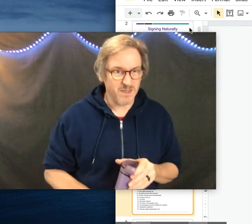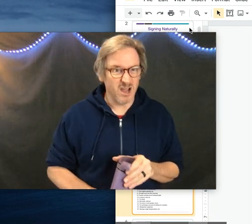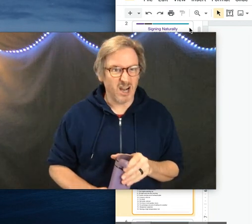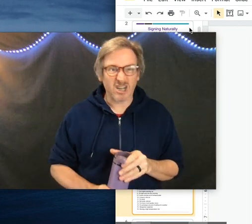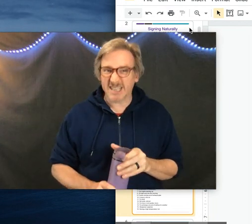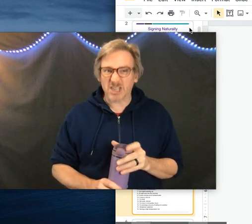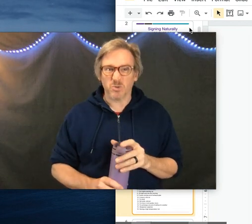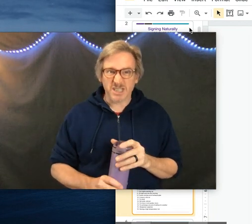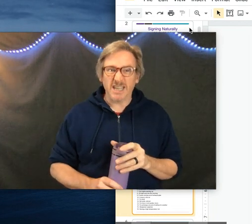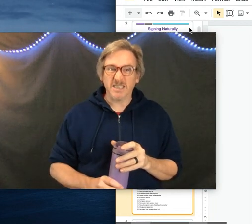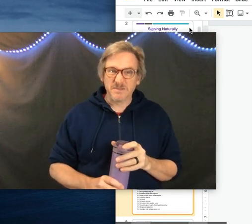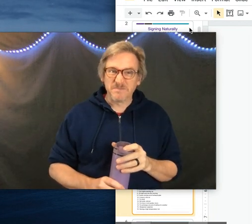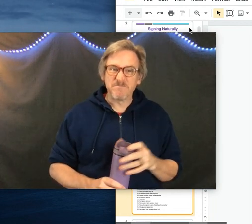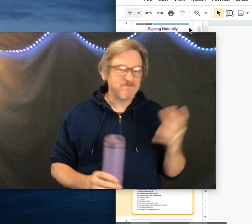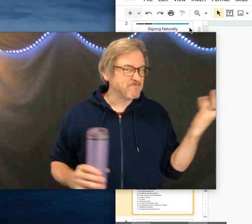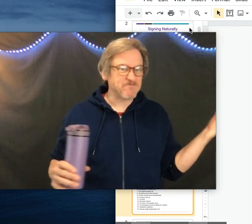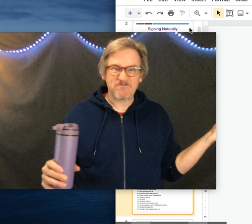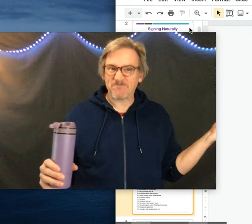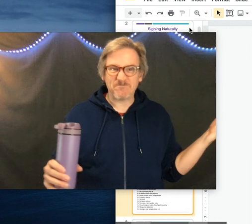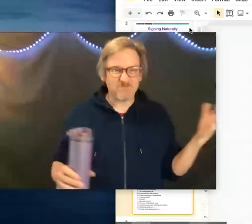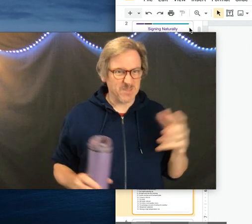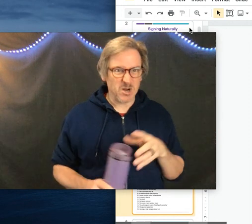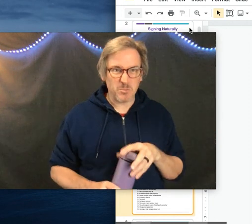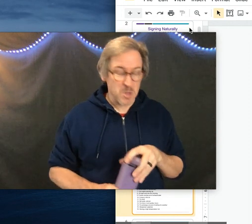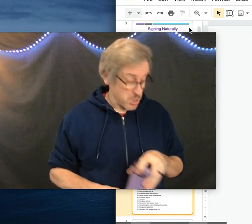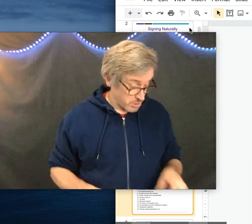are sexual signs.